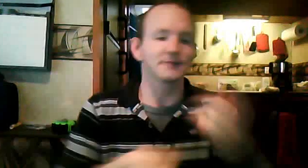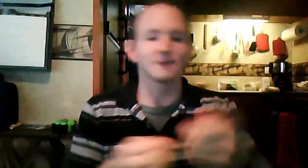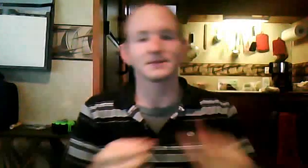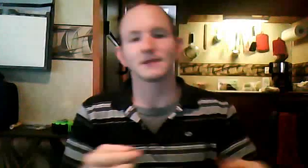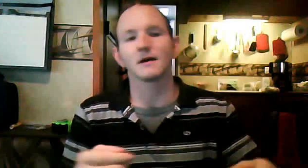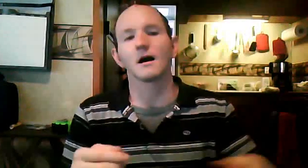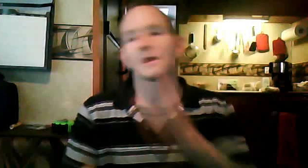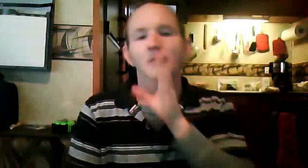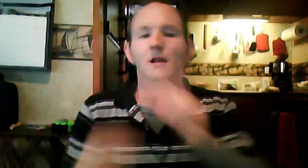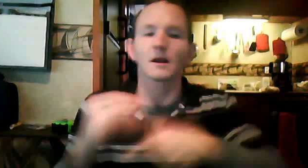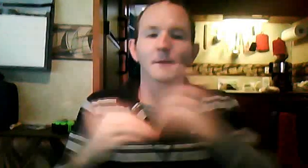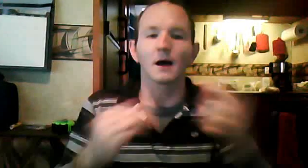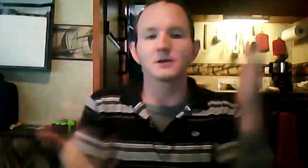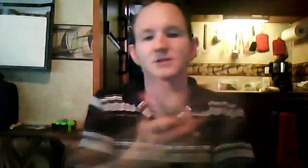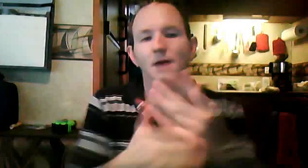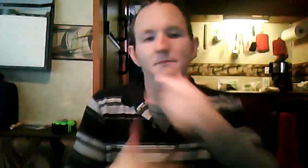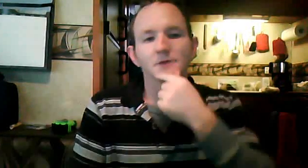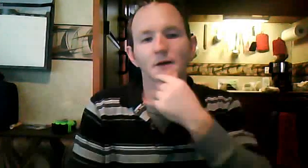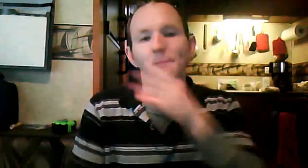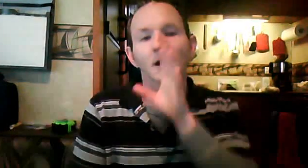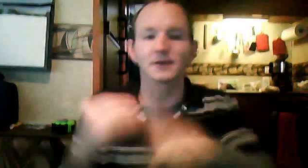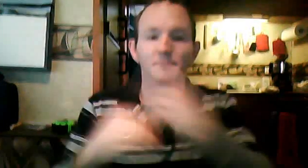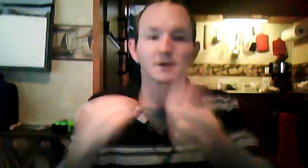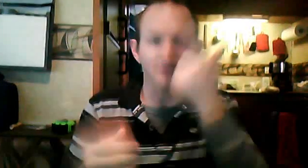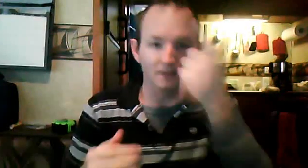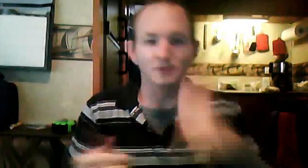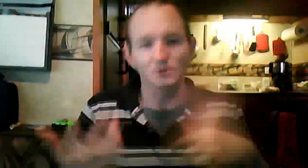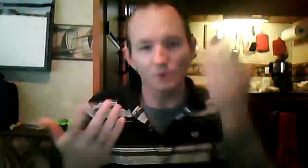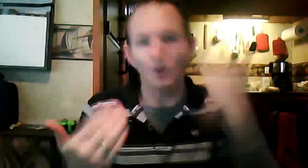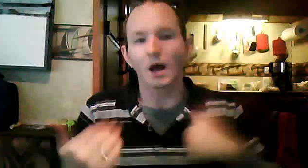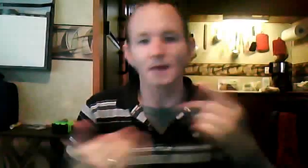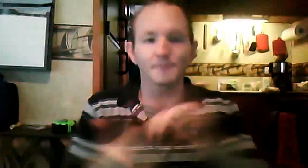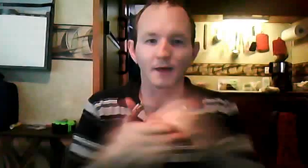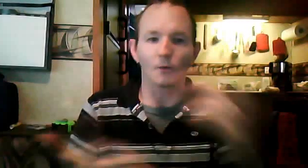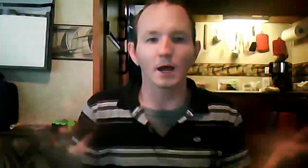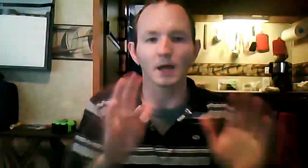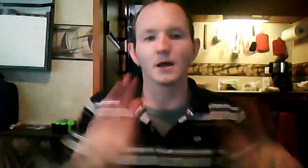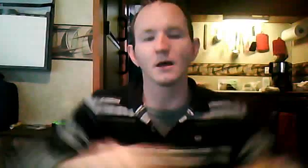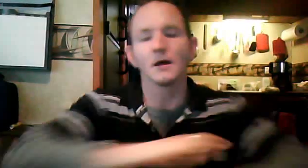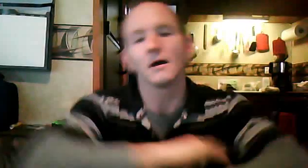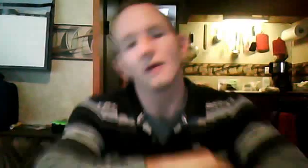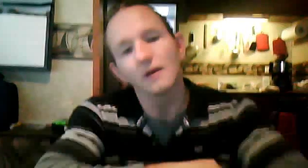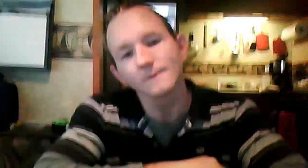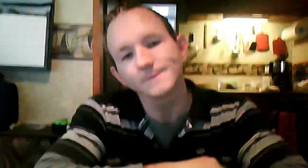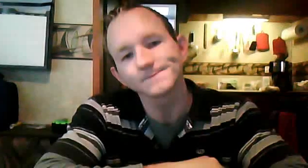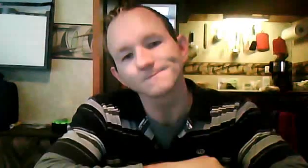you're actually counting the peas why not we're all going to starve we might as well start on even here